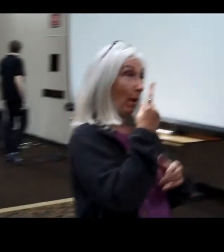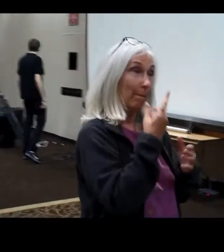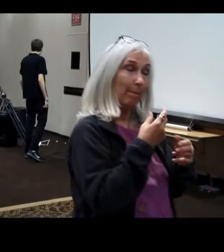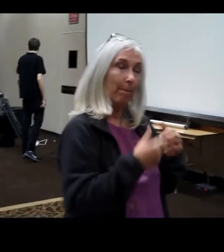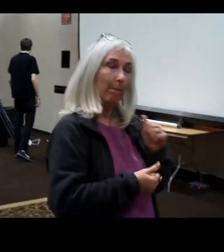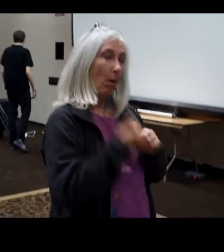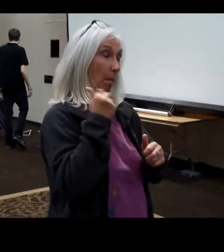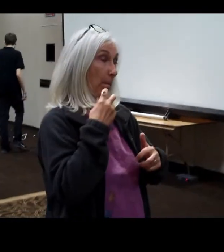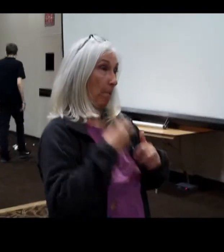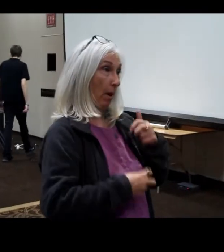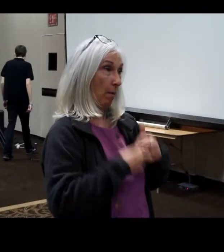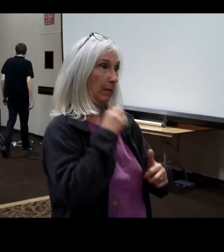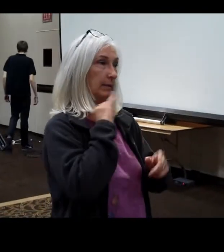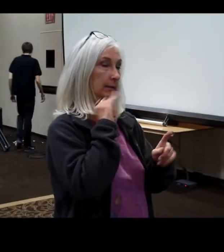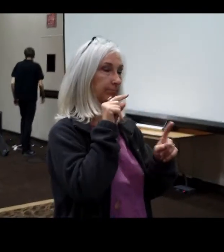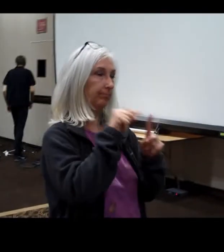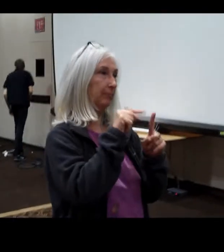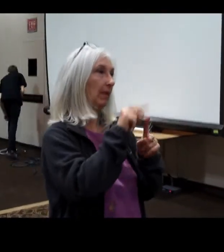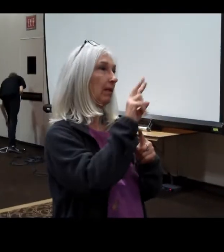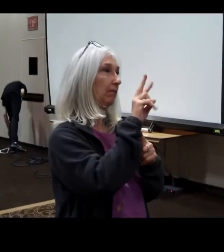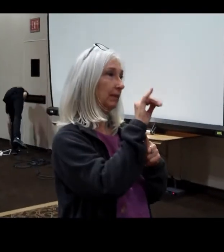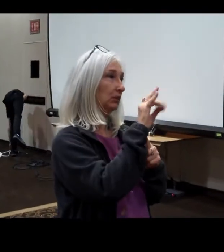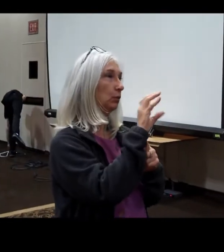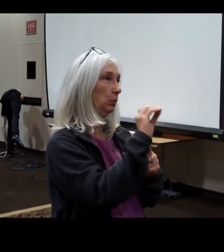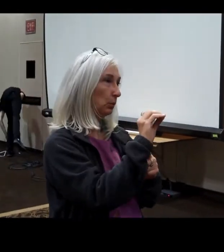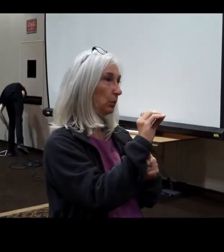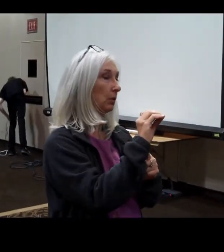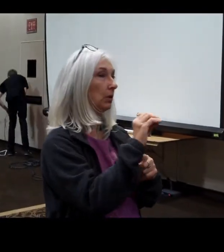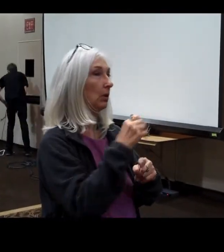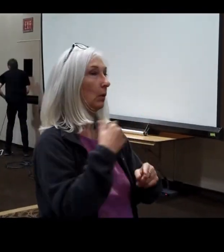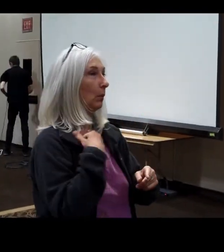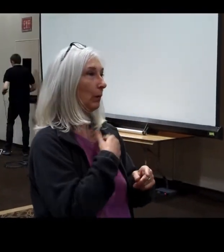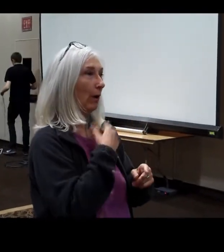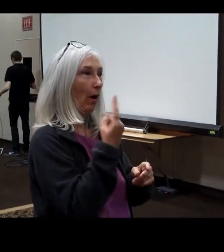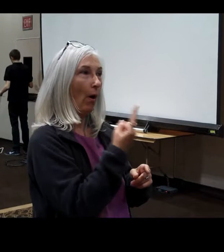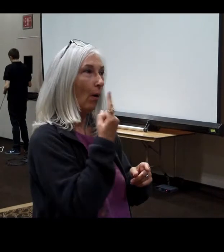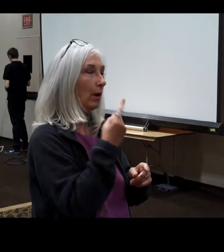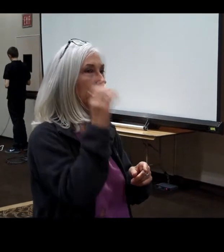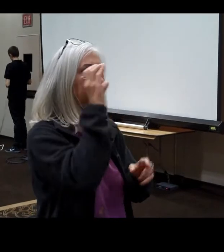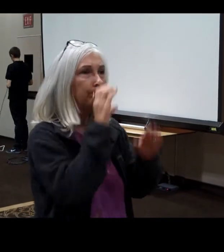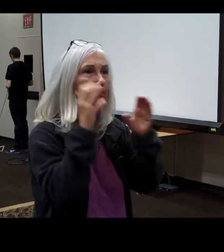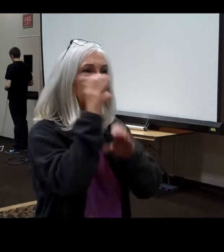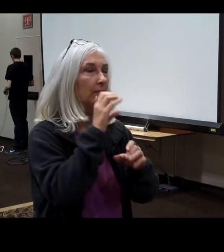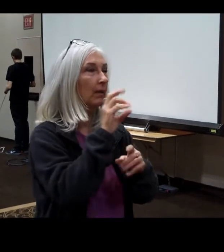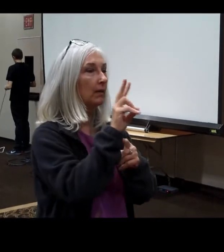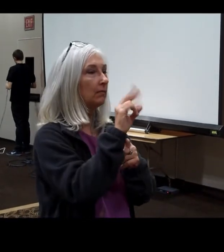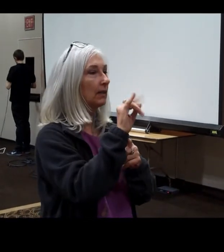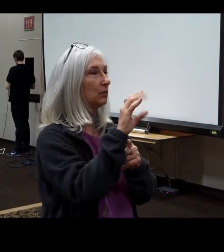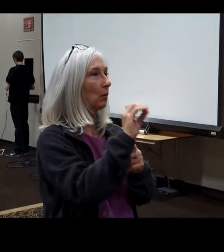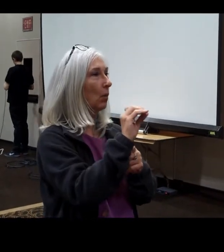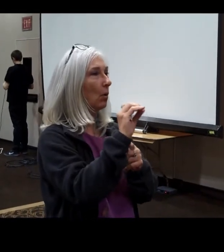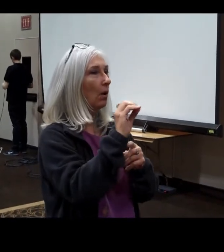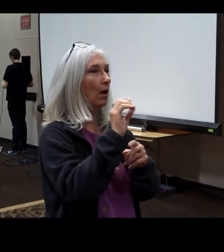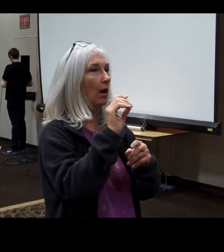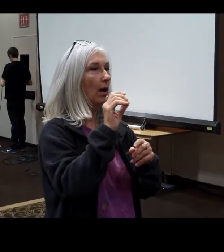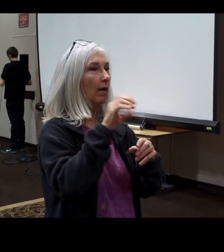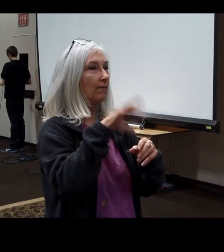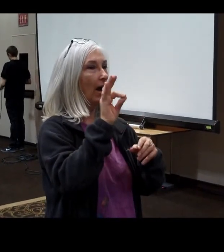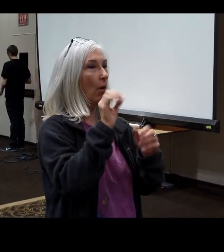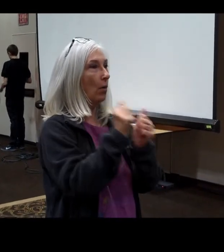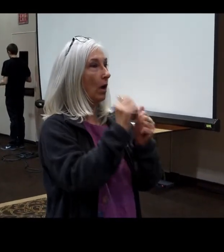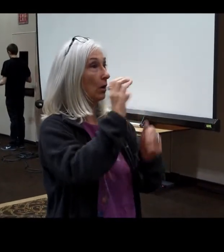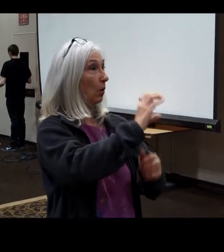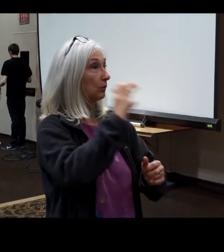Yes. One of the biggest problems is the videos. We're always searching for